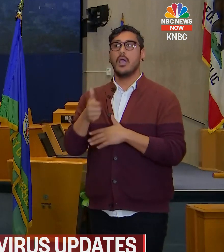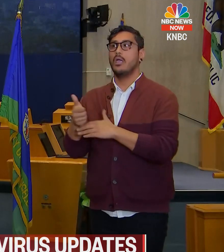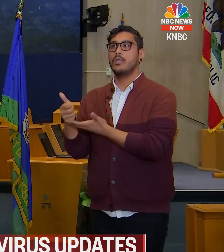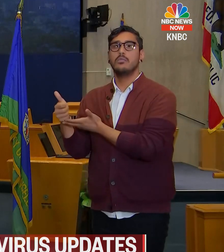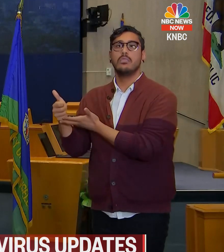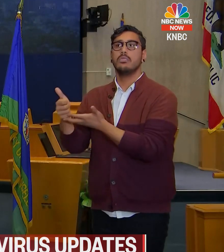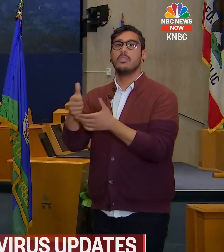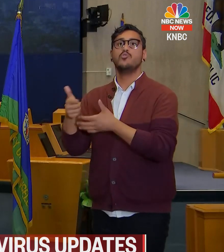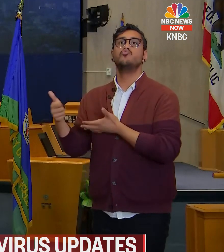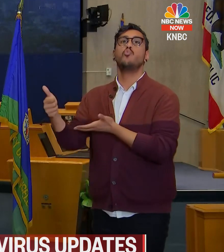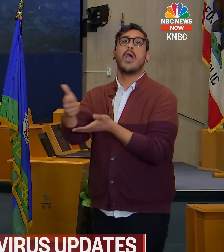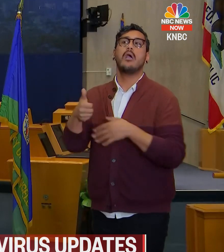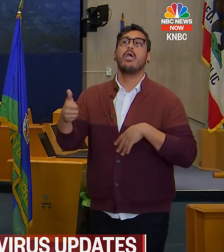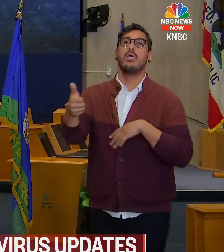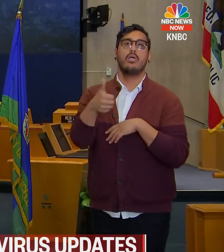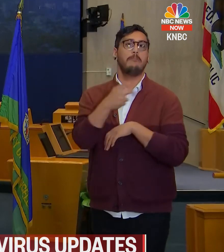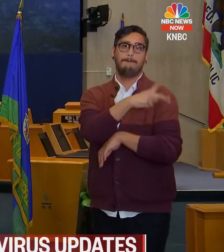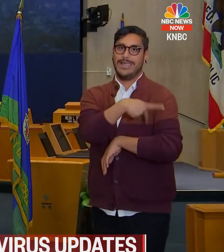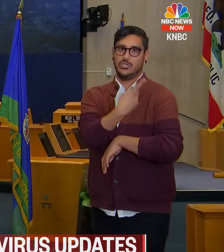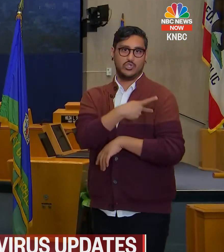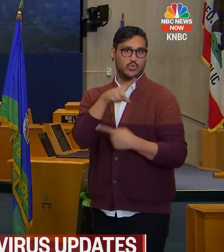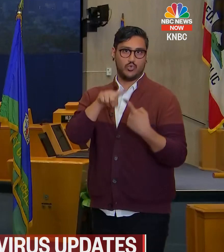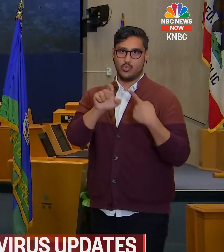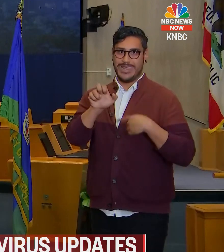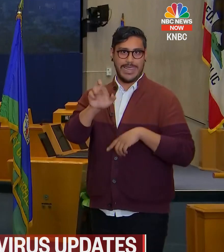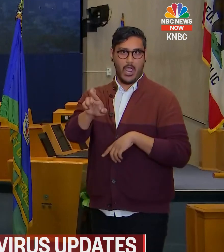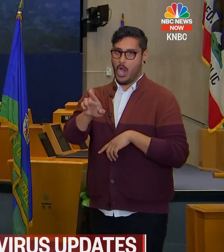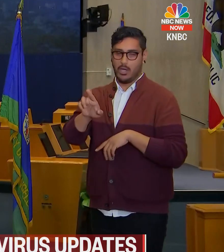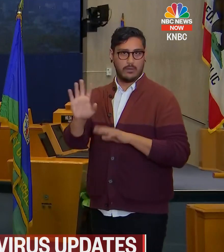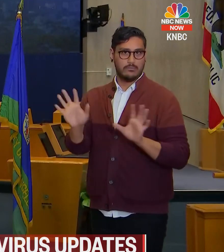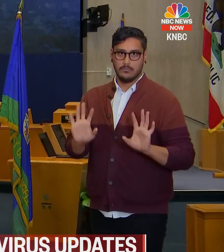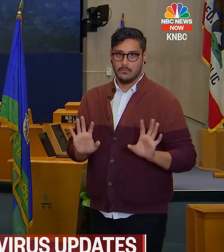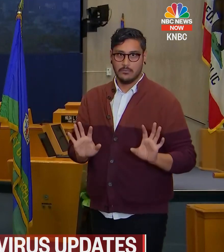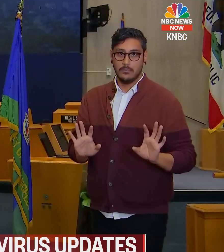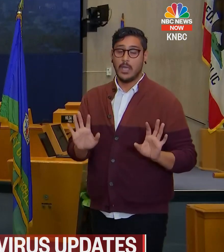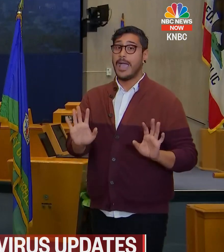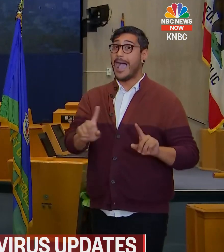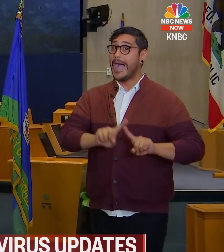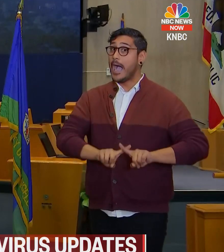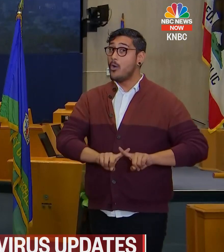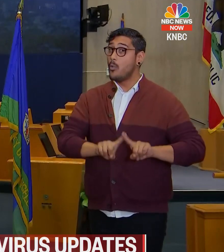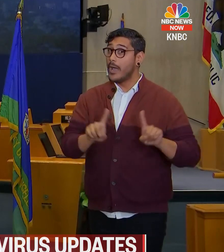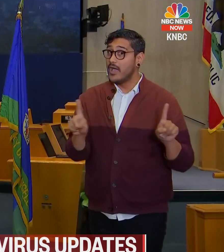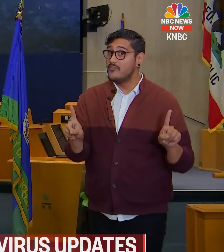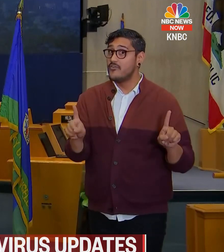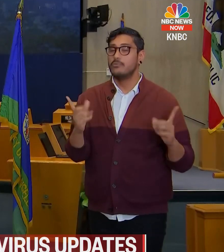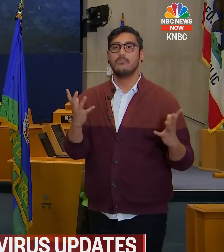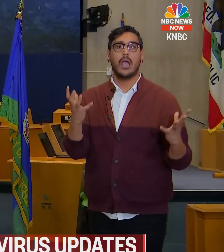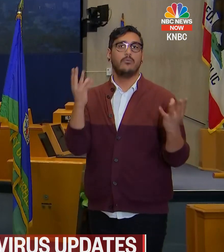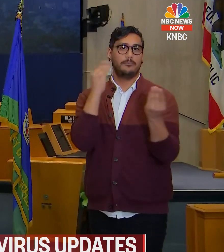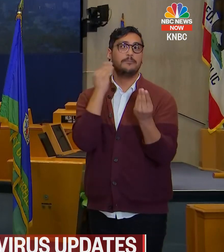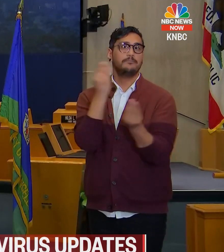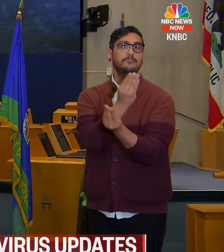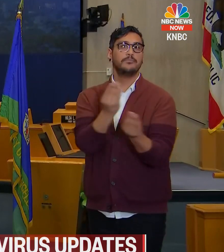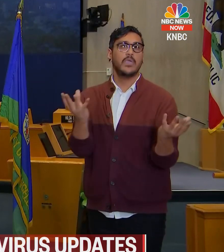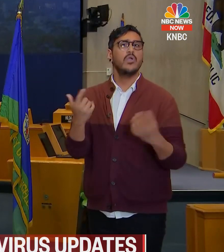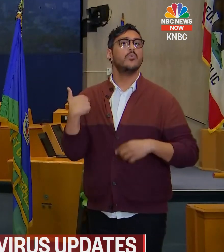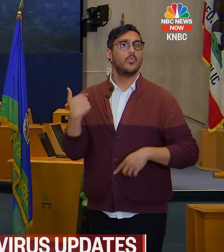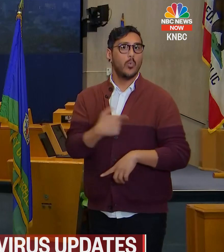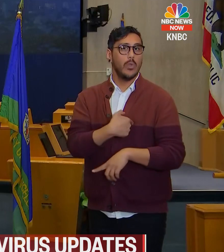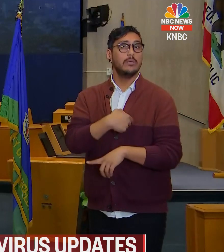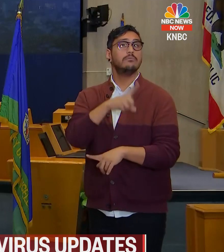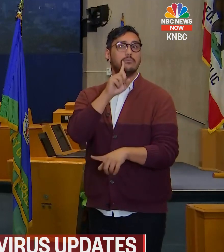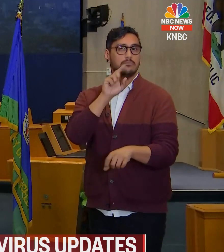patients unnecessarily to emergency rooms. However, I would like to announce that we do